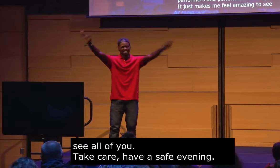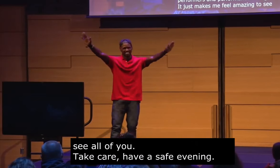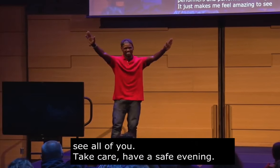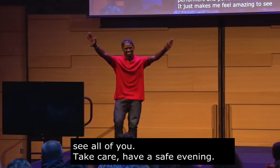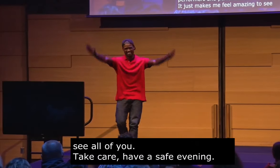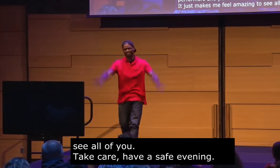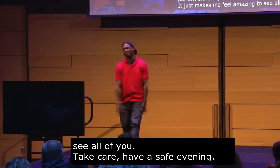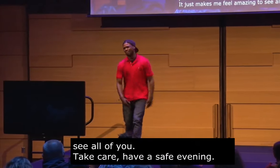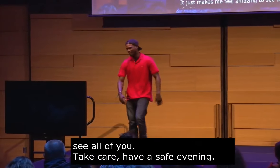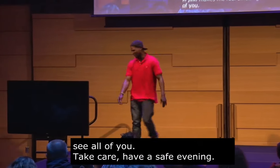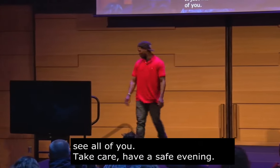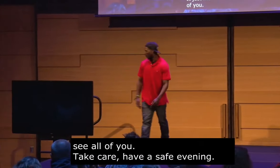care. Have a safe evening.